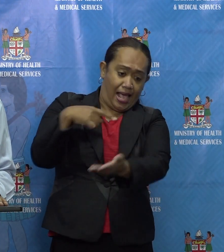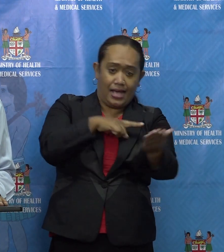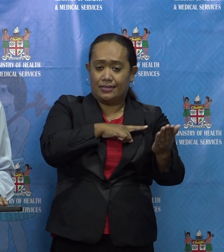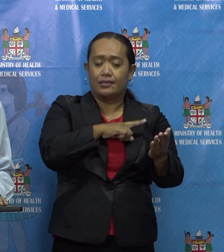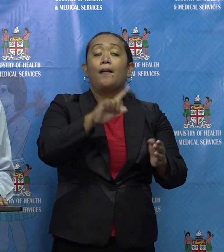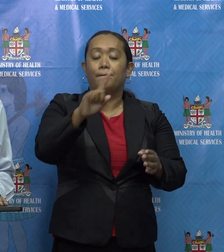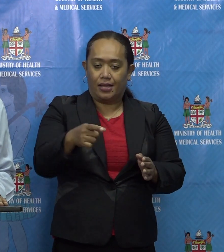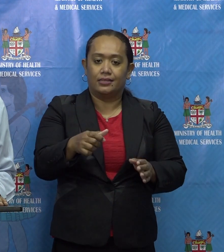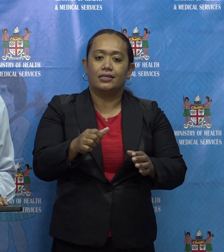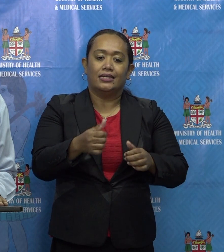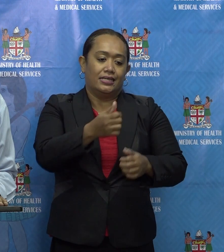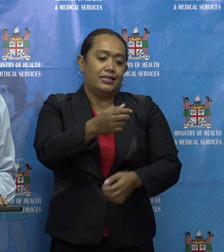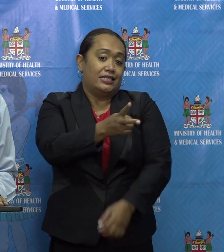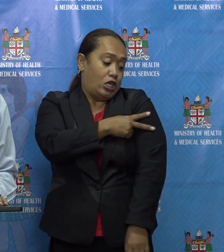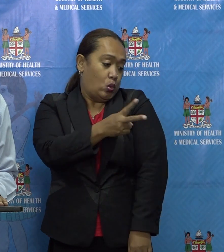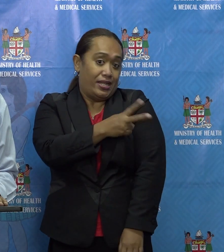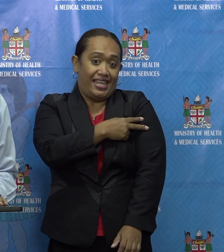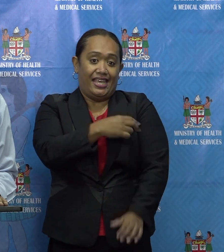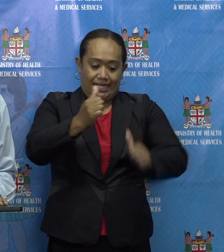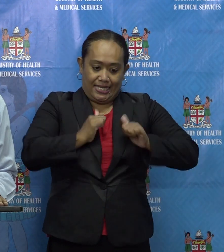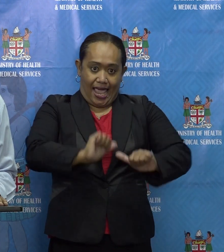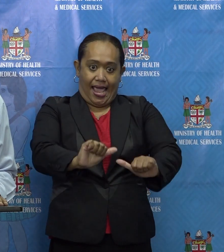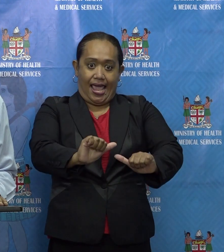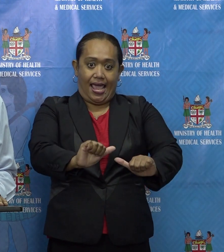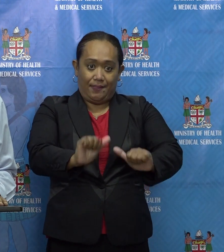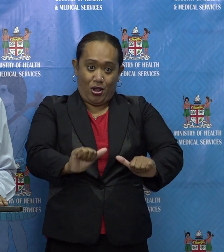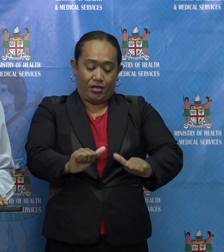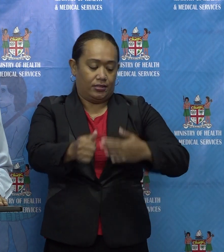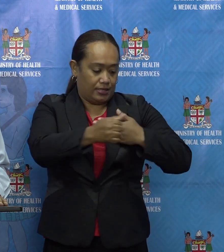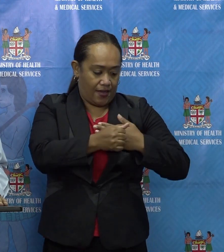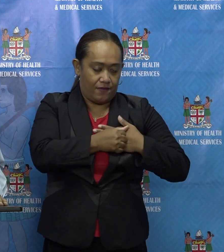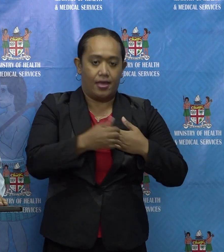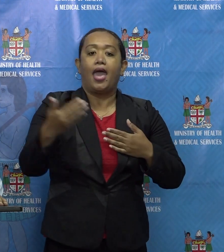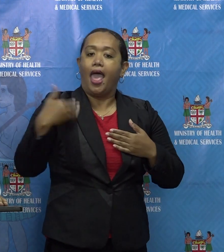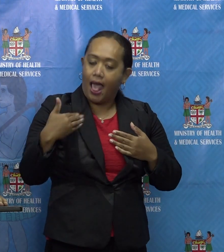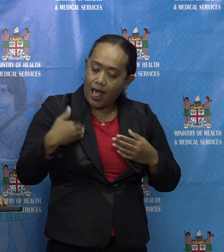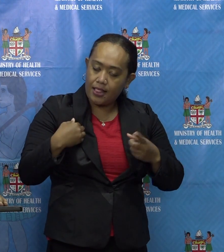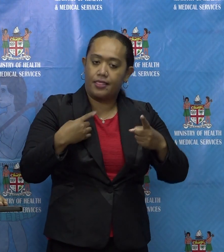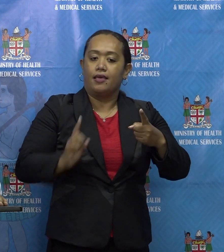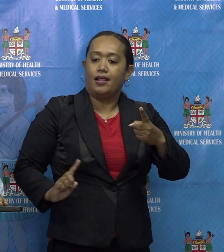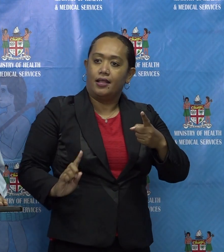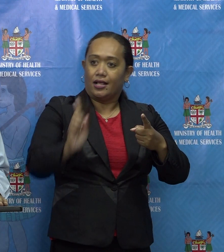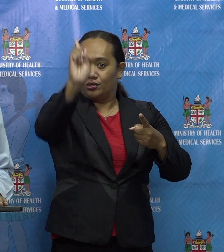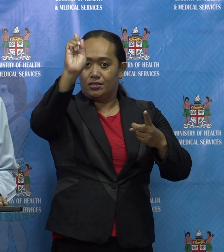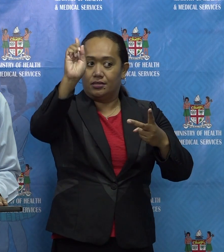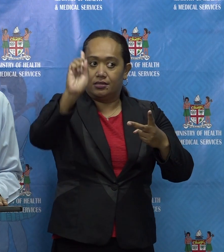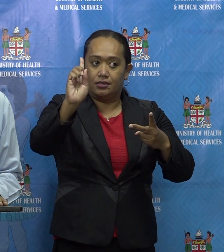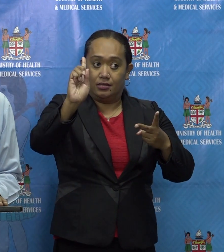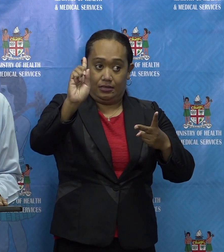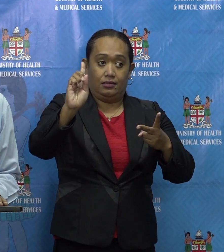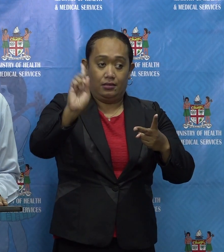and security. Critical assets like health facilities, water, power,